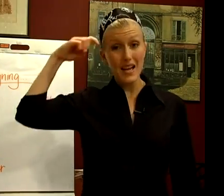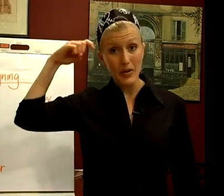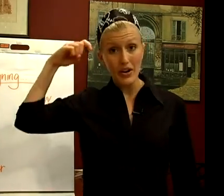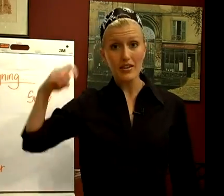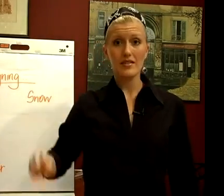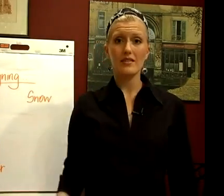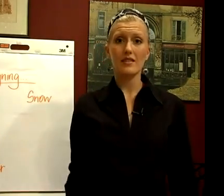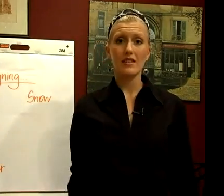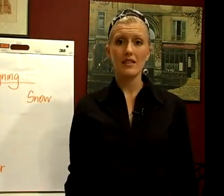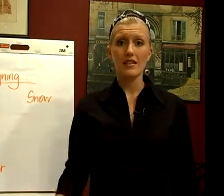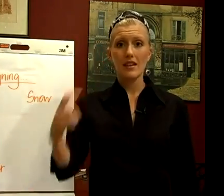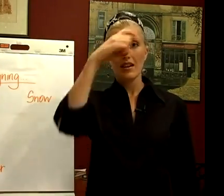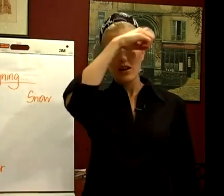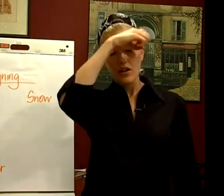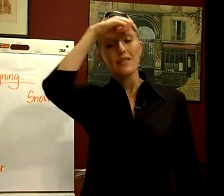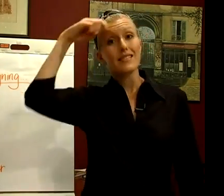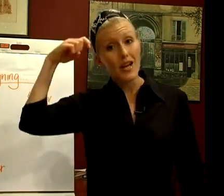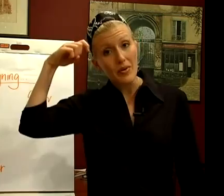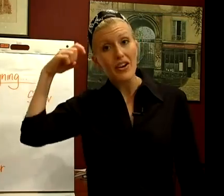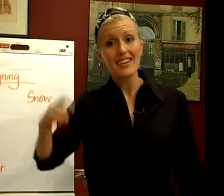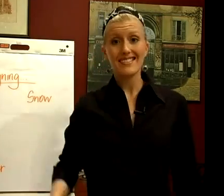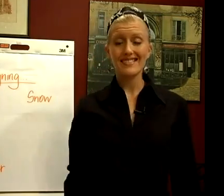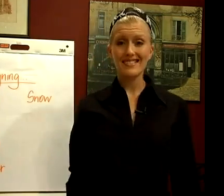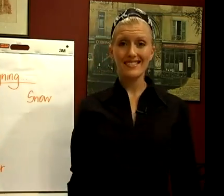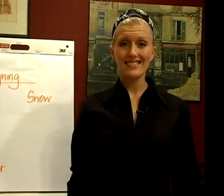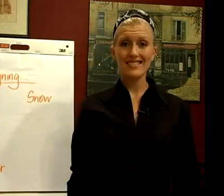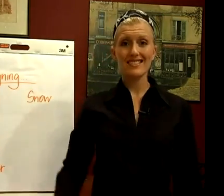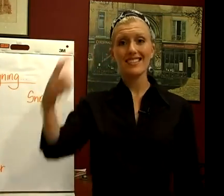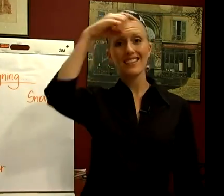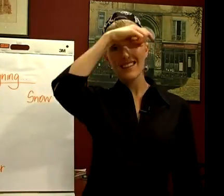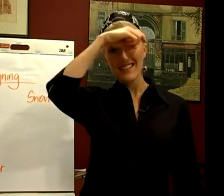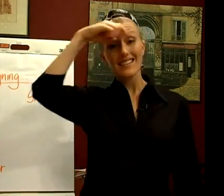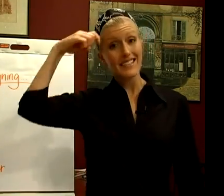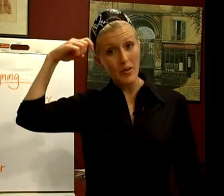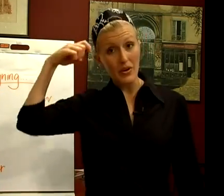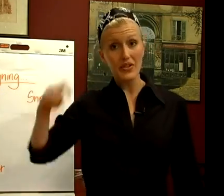Summer. Summer. Summer.